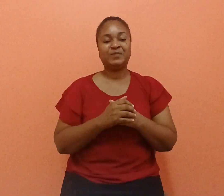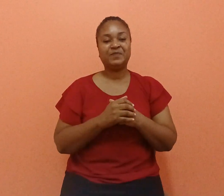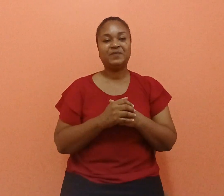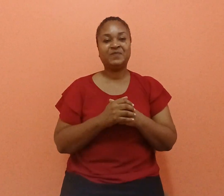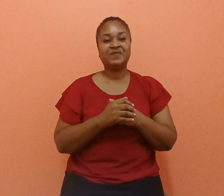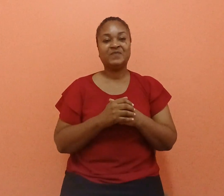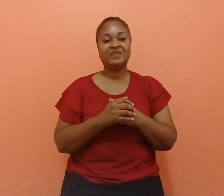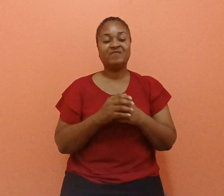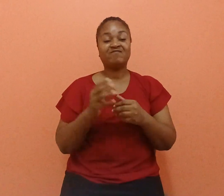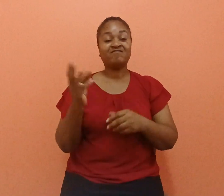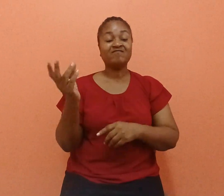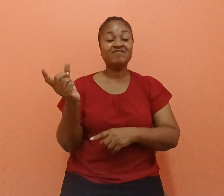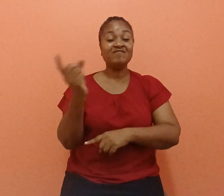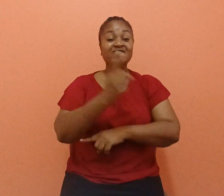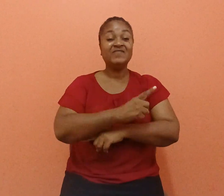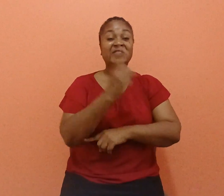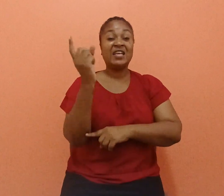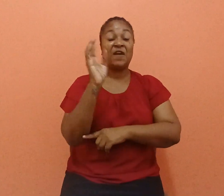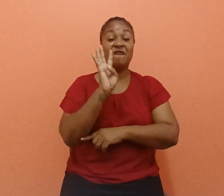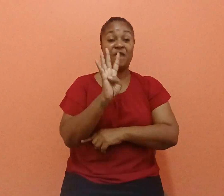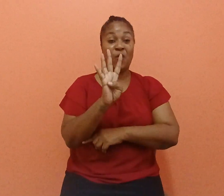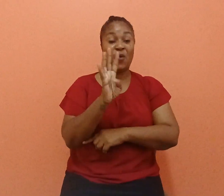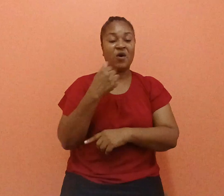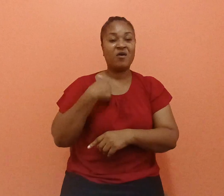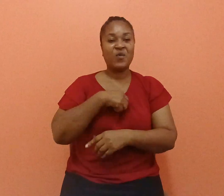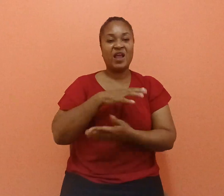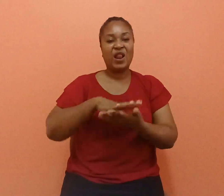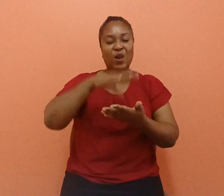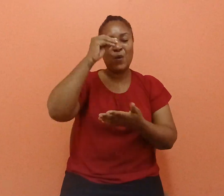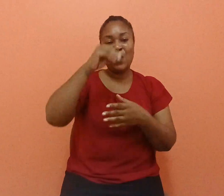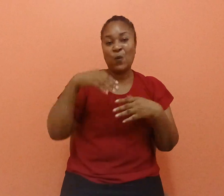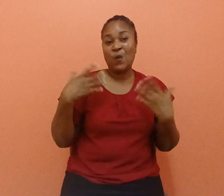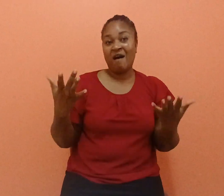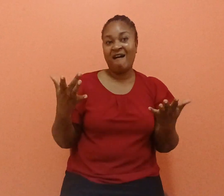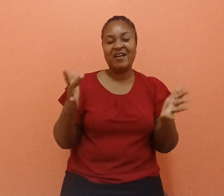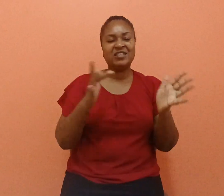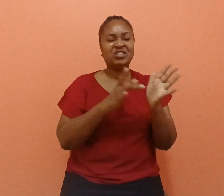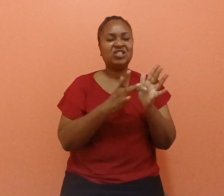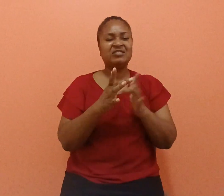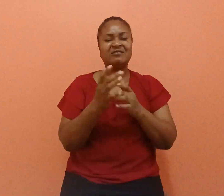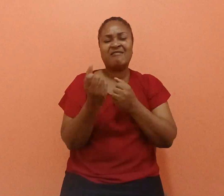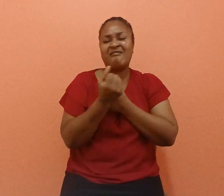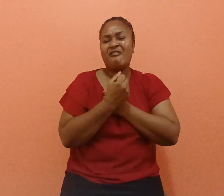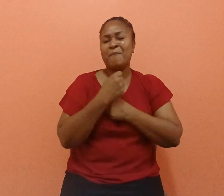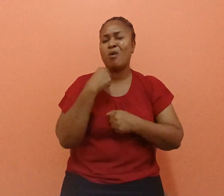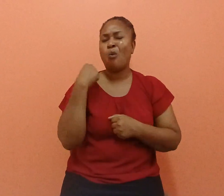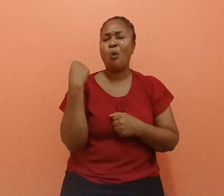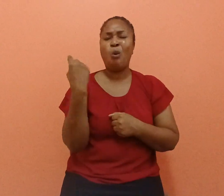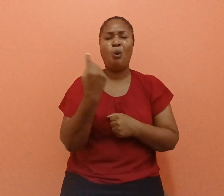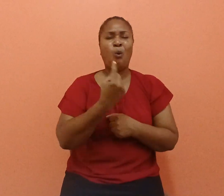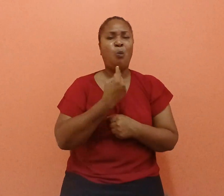On day 4, we learn Jesus loves me always.